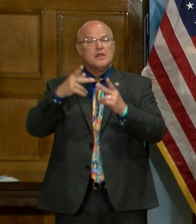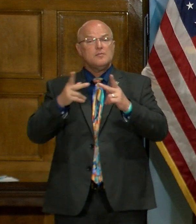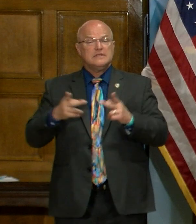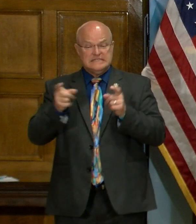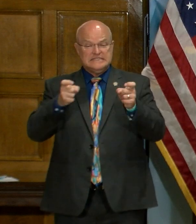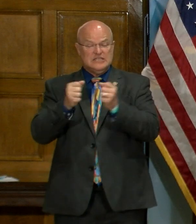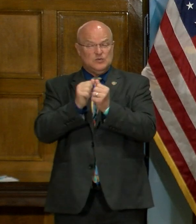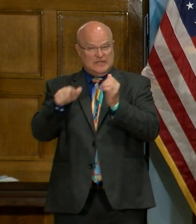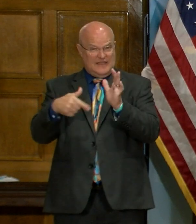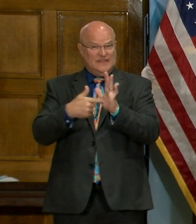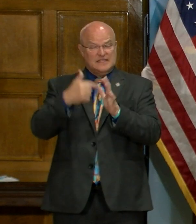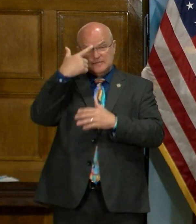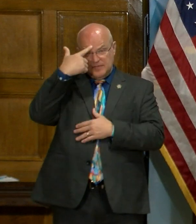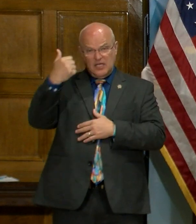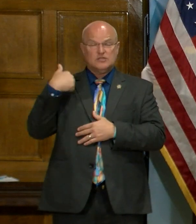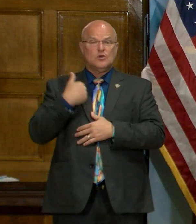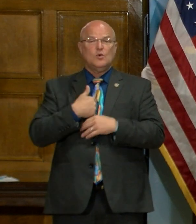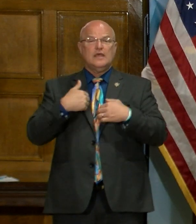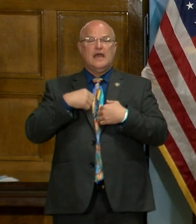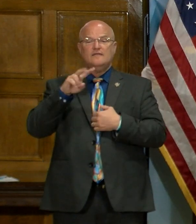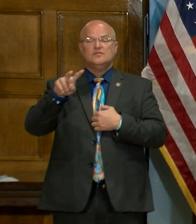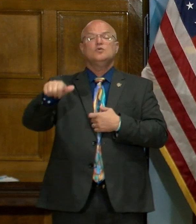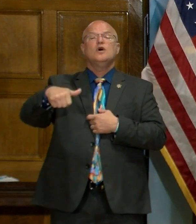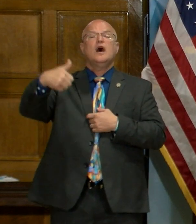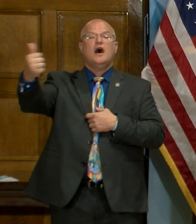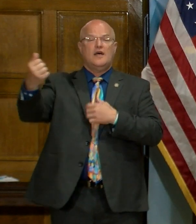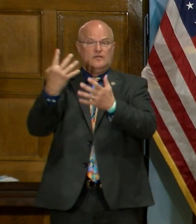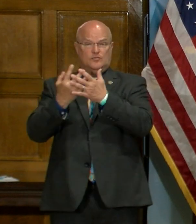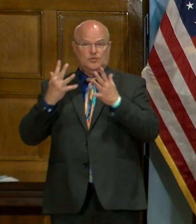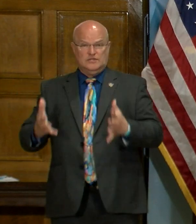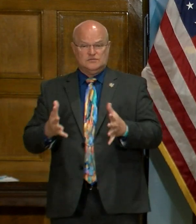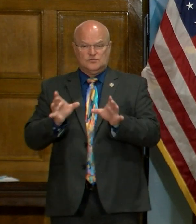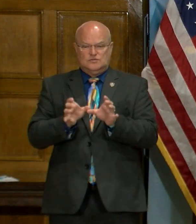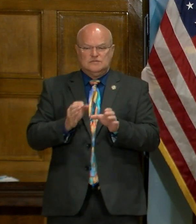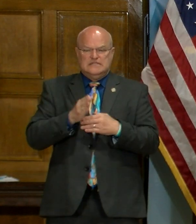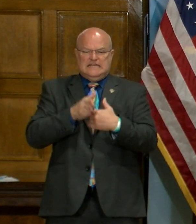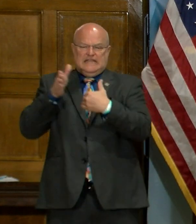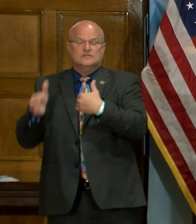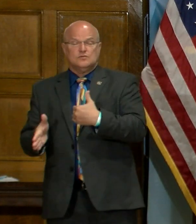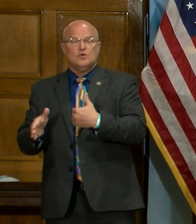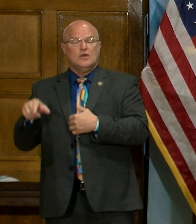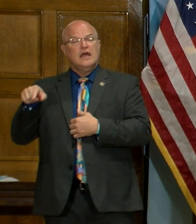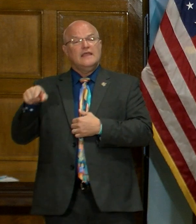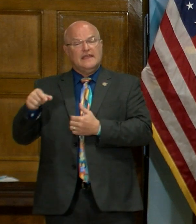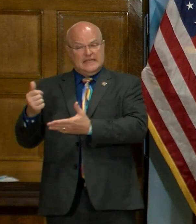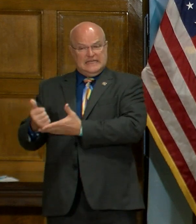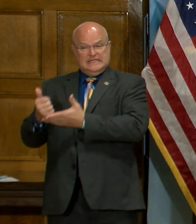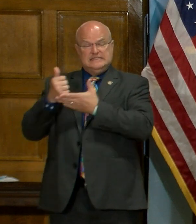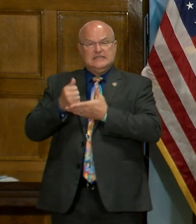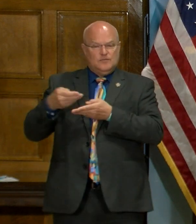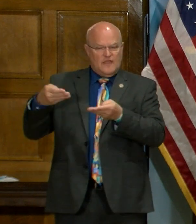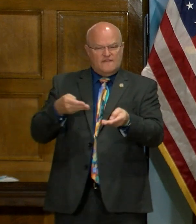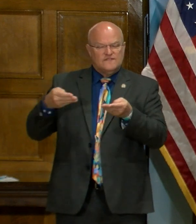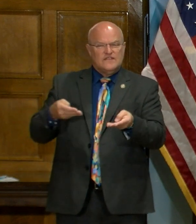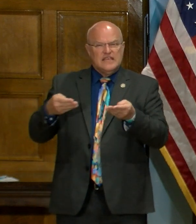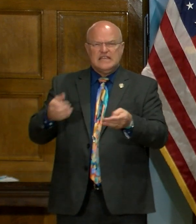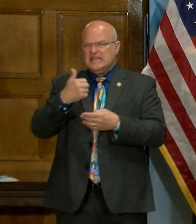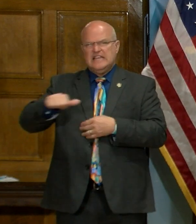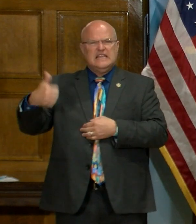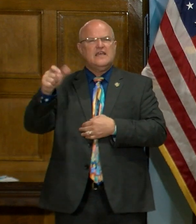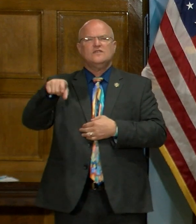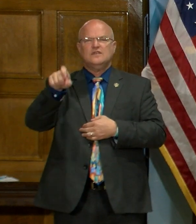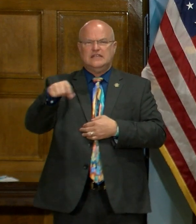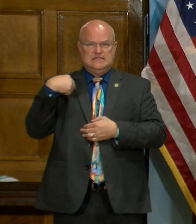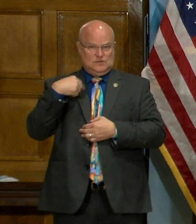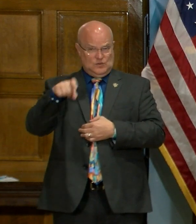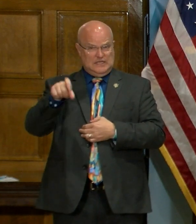position to deal with this issue because we have 2 other facilities right next door, and they could assist with the feeding and any other needs